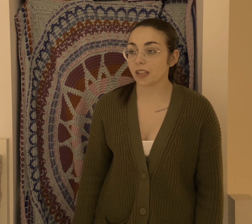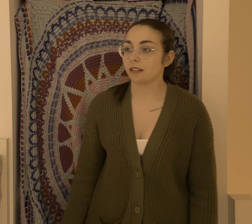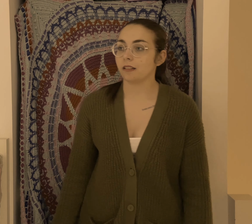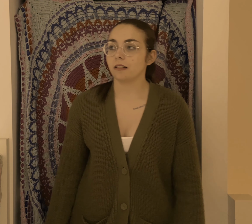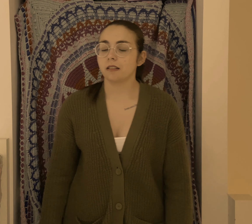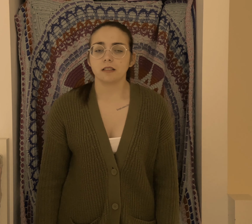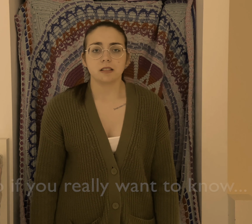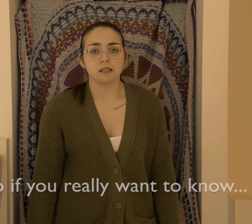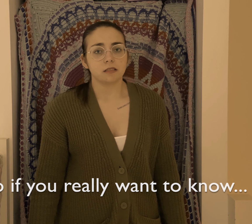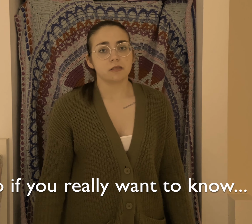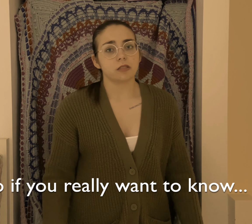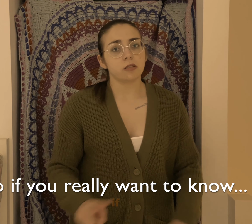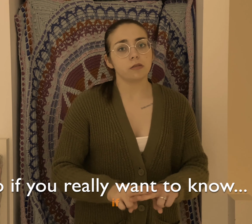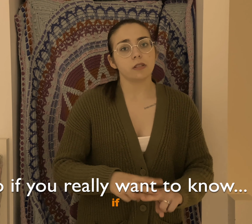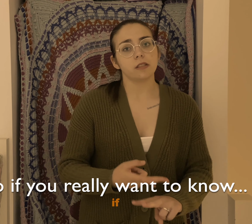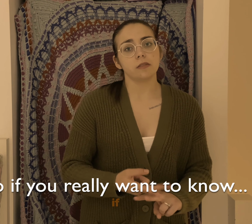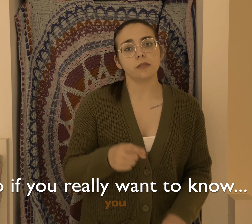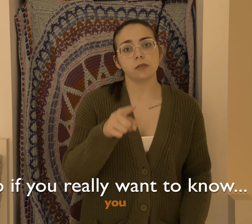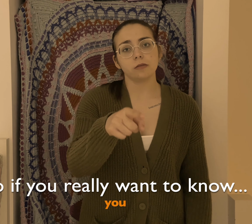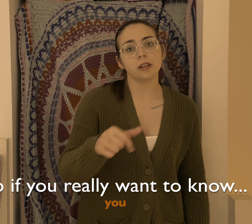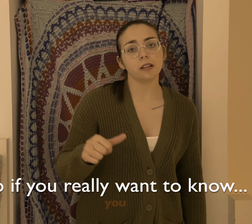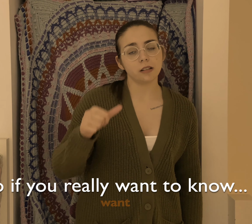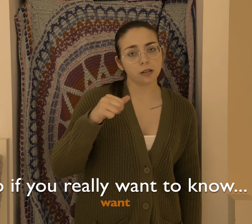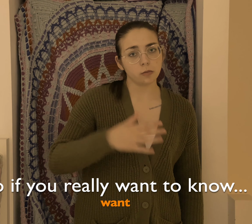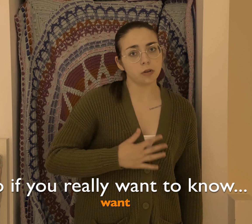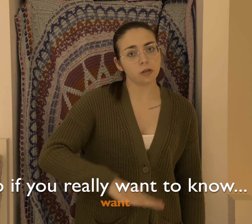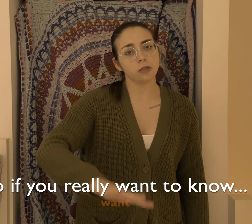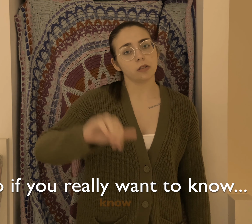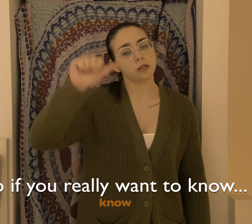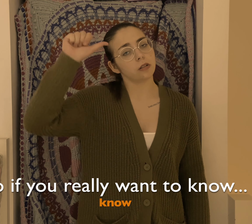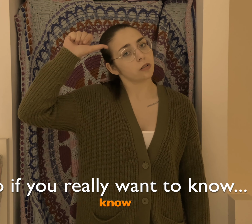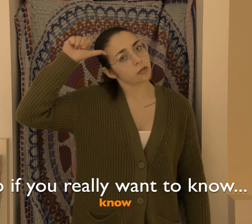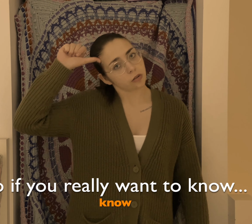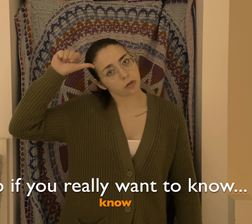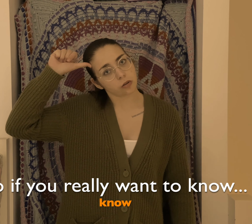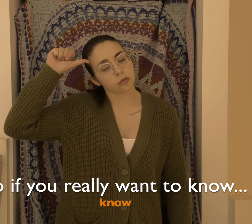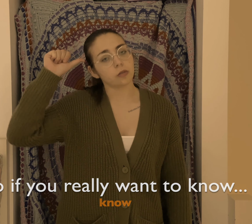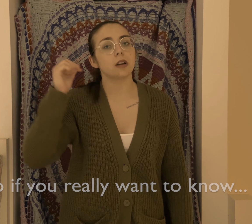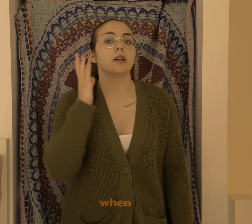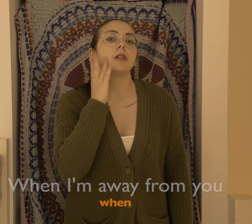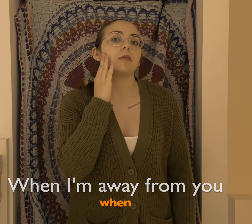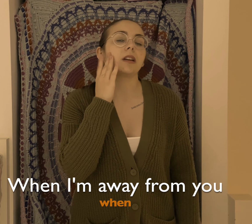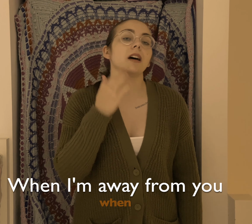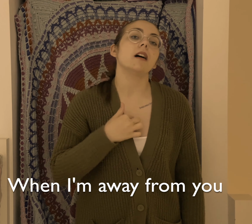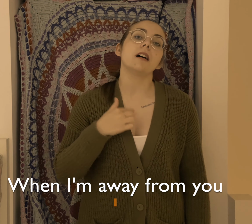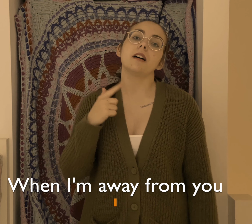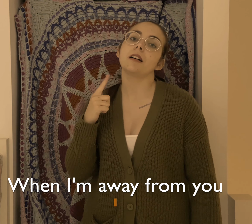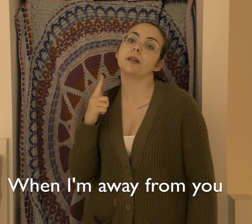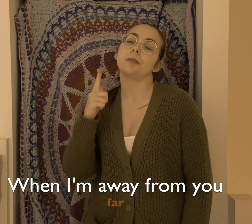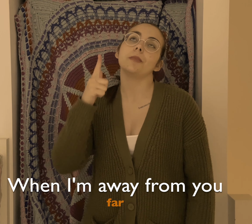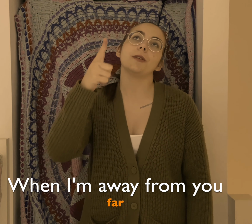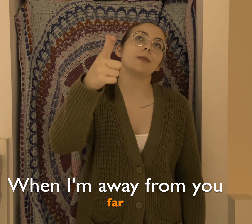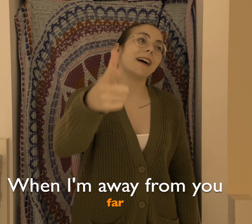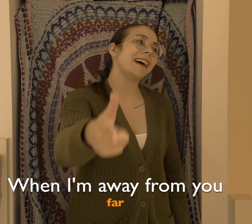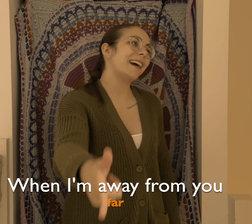So if you really wanna know When I'm away